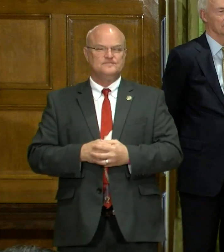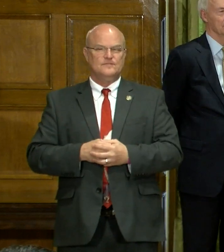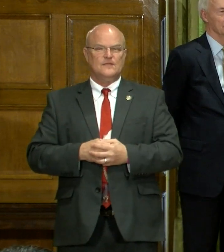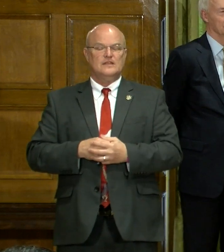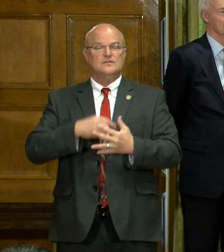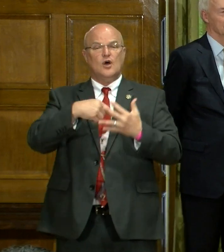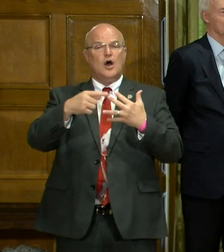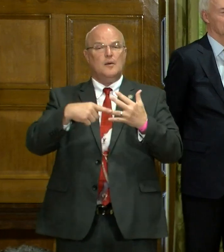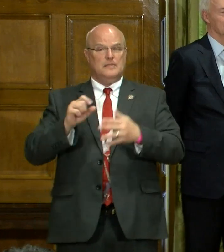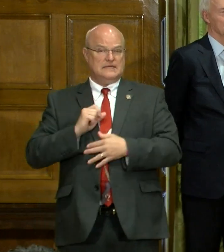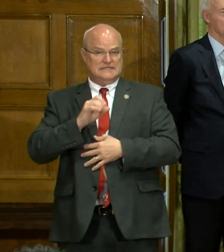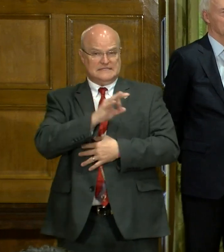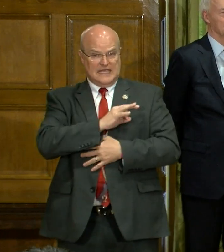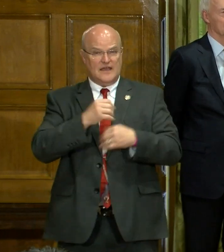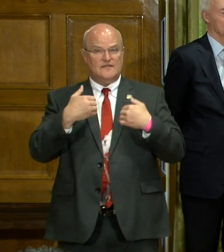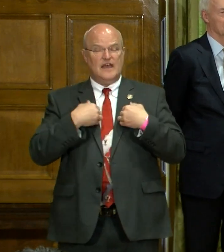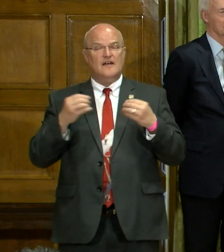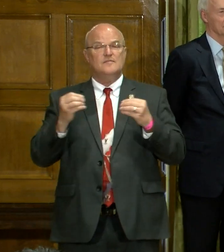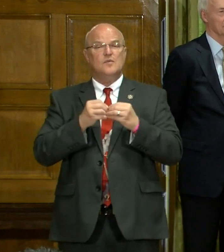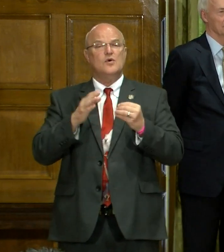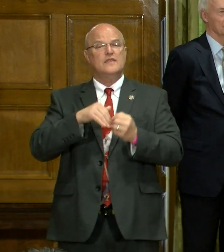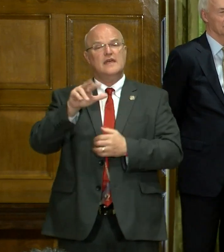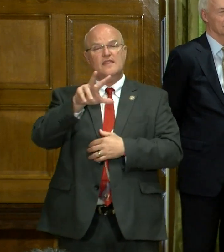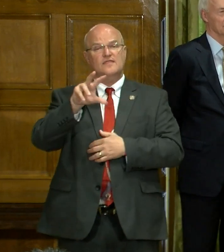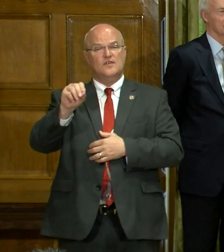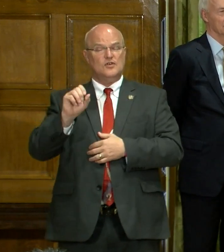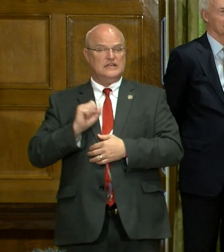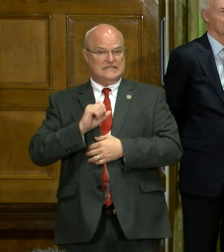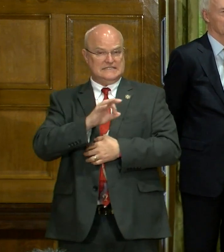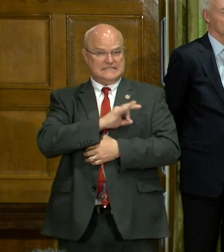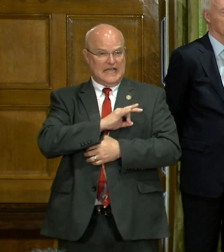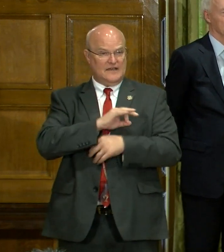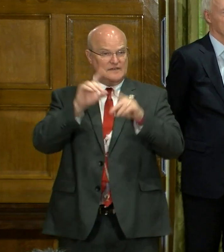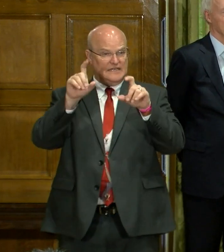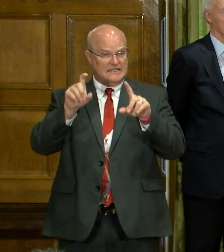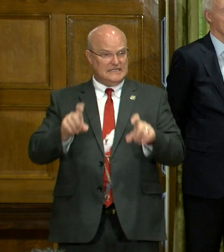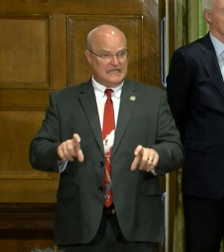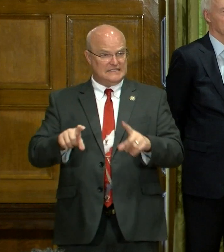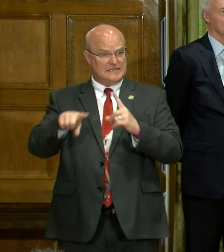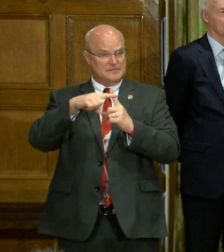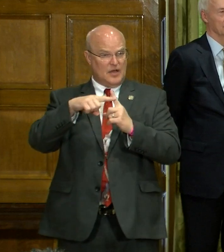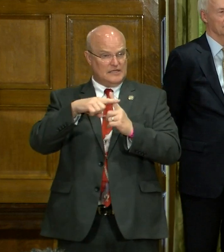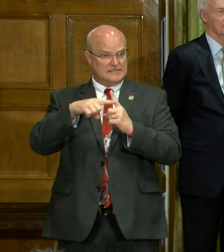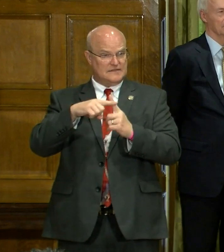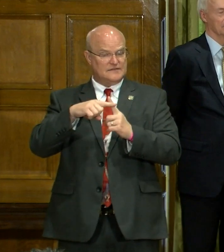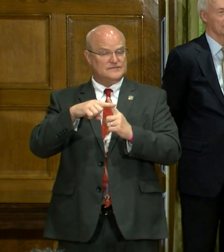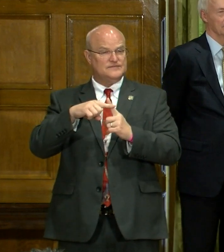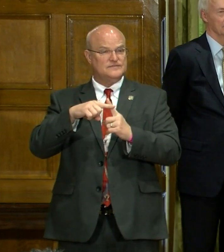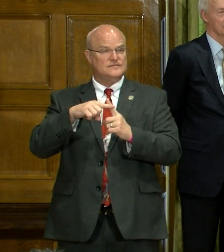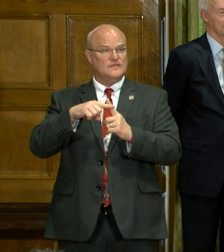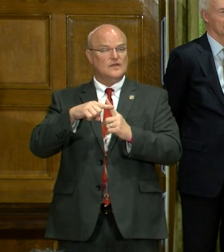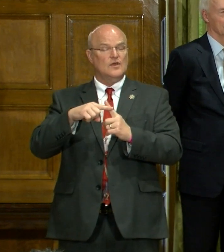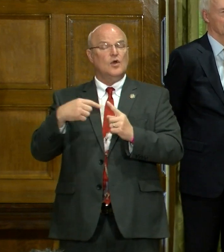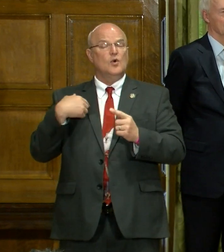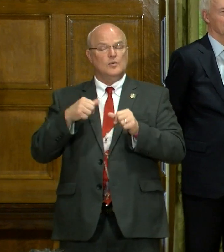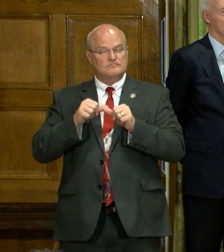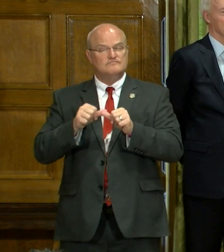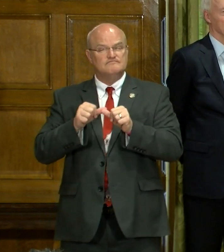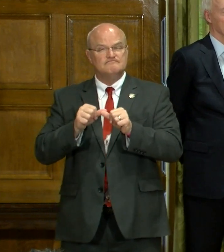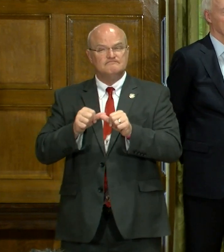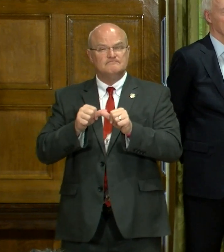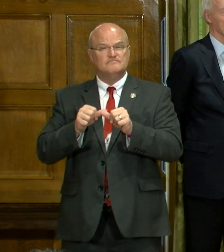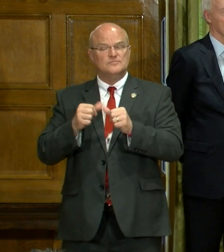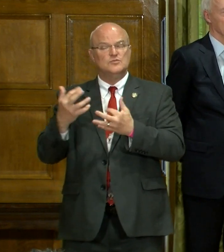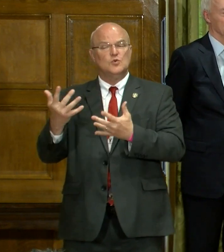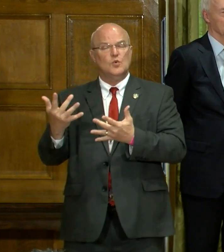Among staff, we have over 30 staff that have tested positive. We are continuing